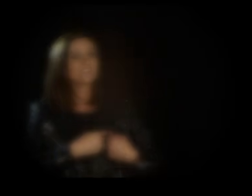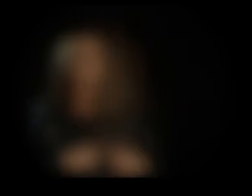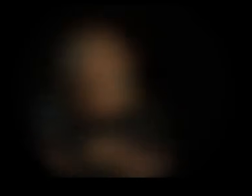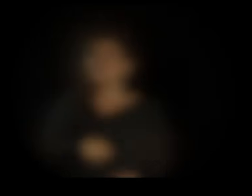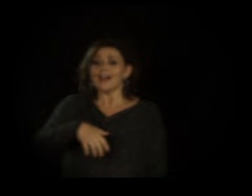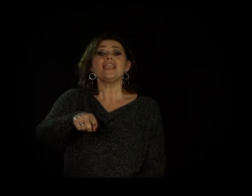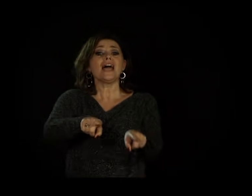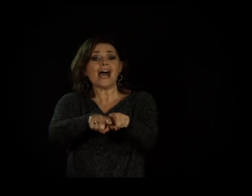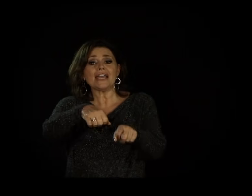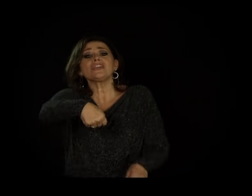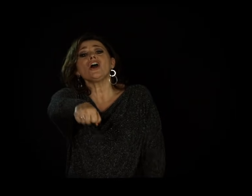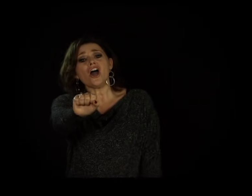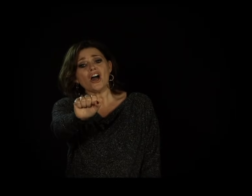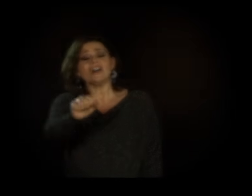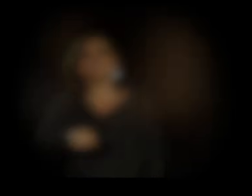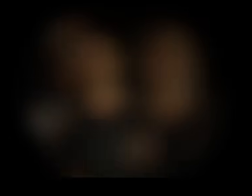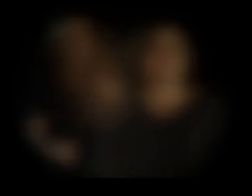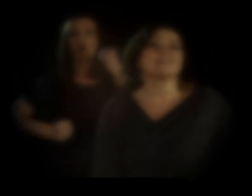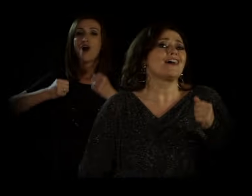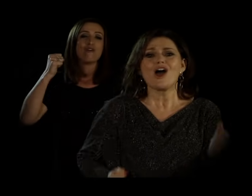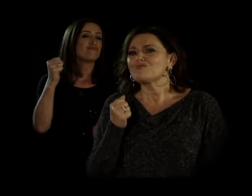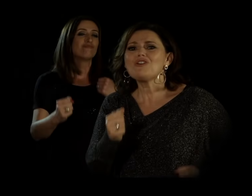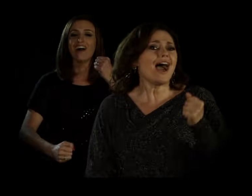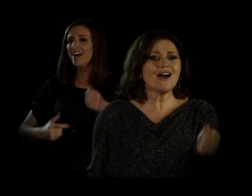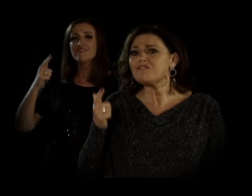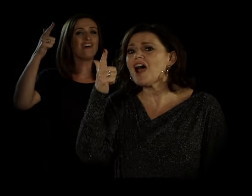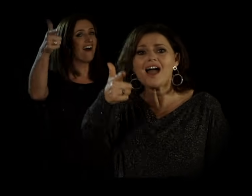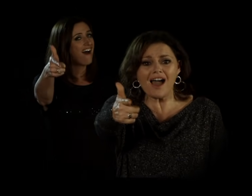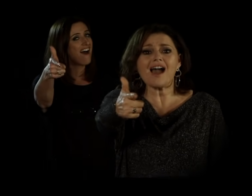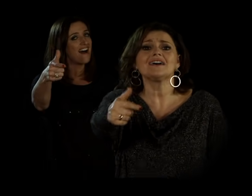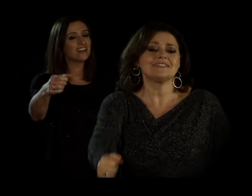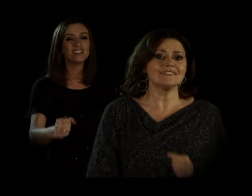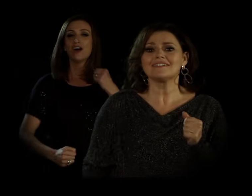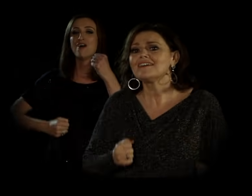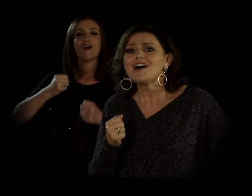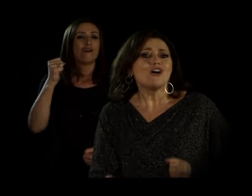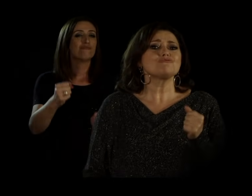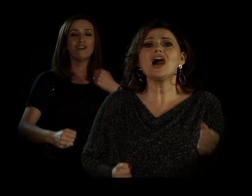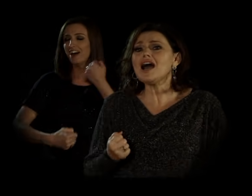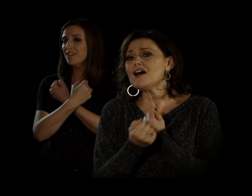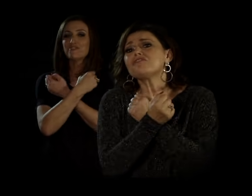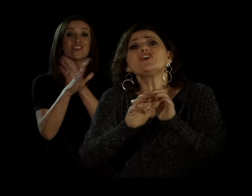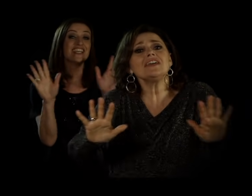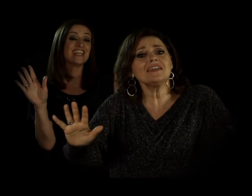like yours Run calm, run free,